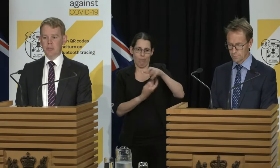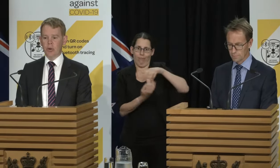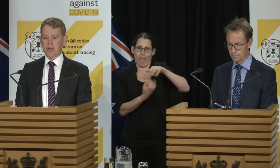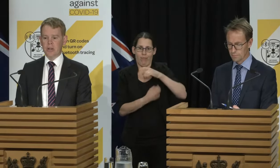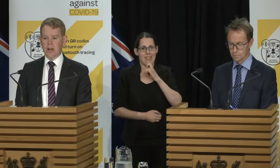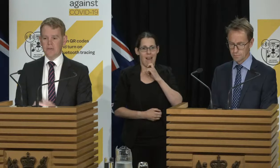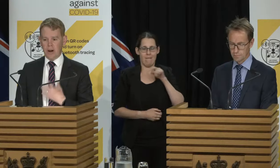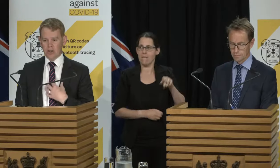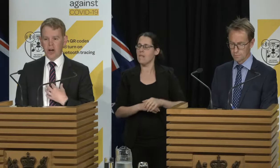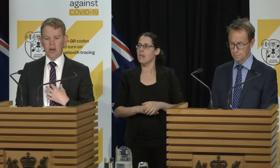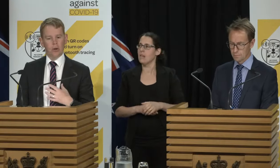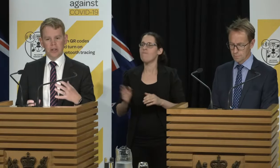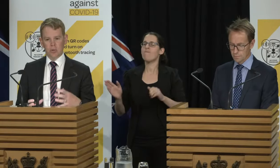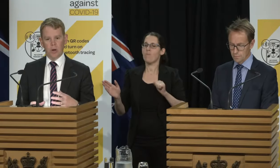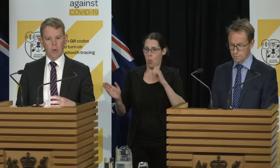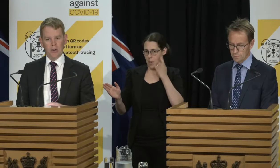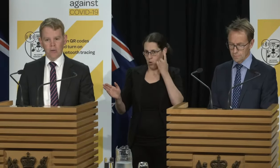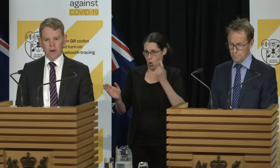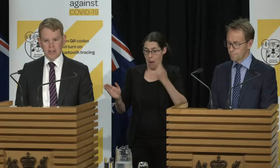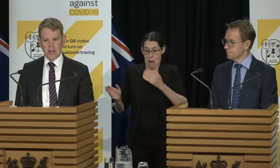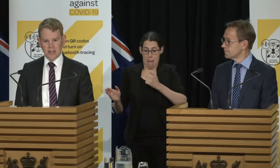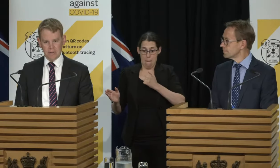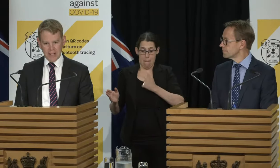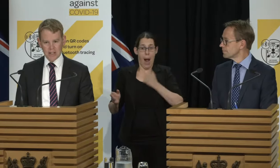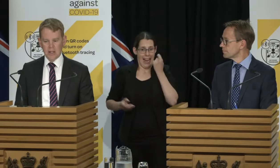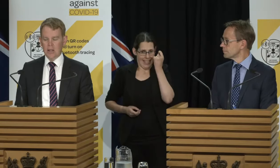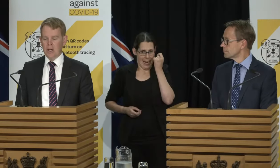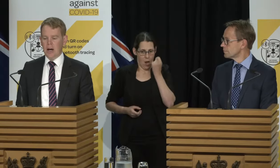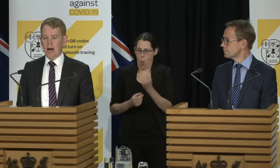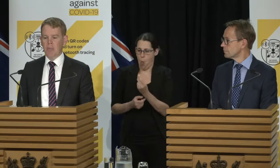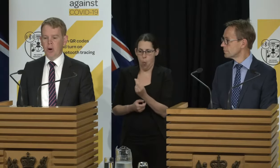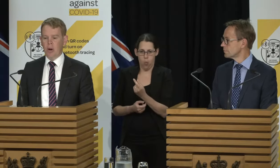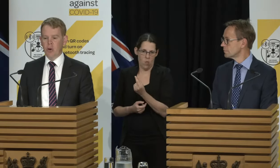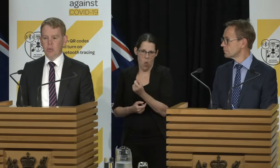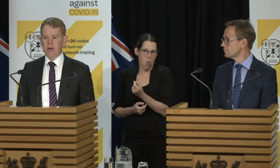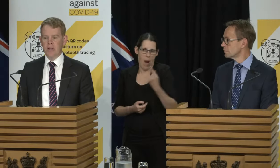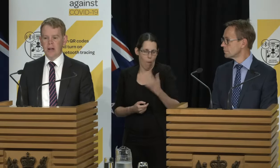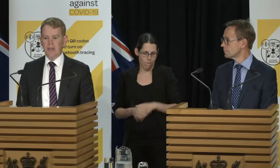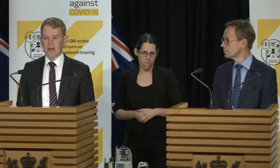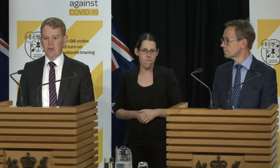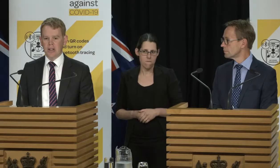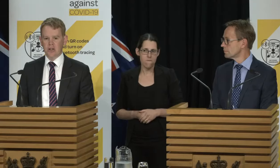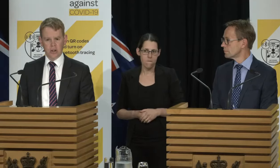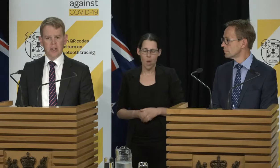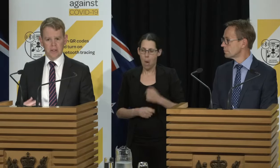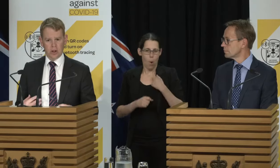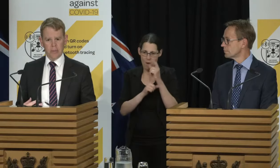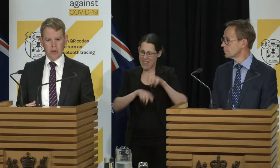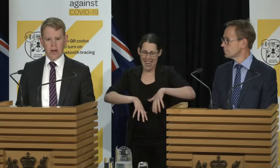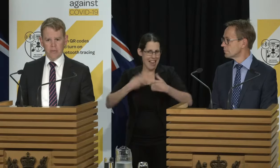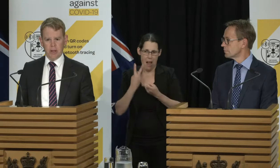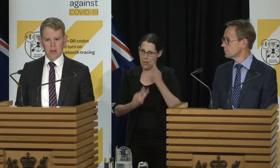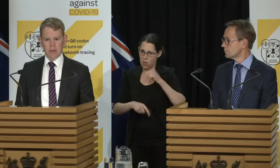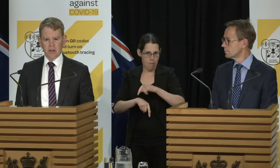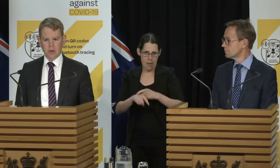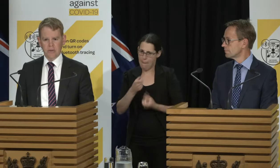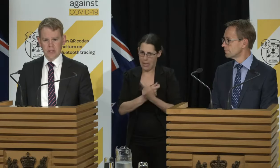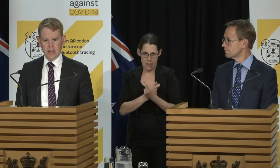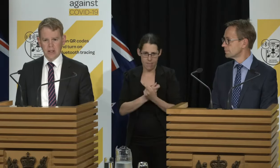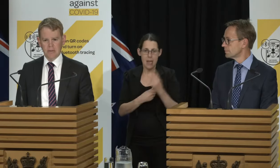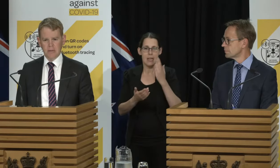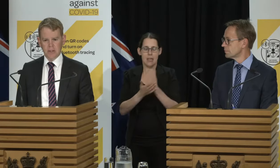at this point, as far as I know, it is a one-off isolated event. I'm not aware of any other interaction, certainly in the time that I have been the